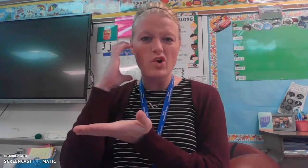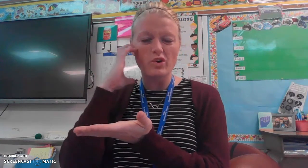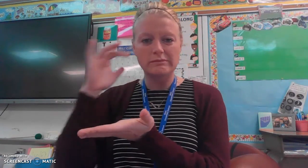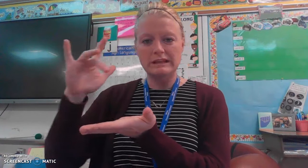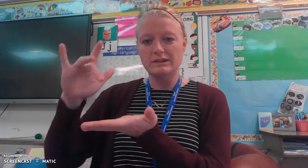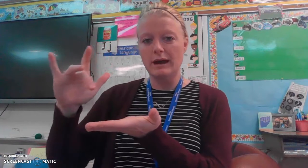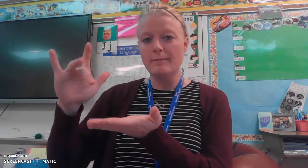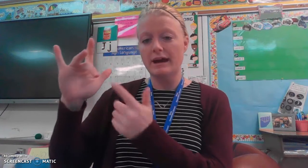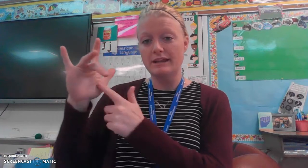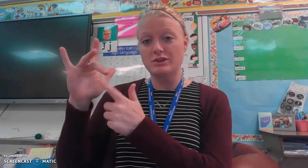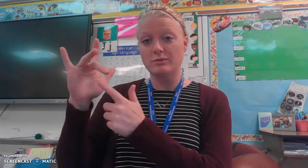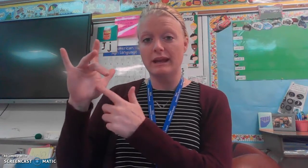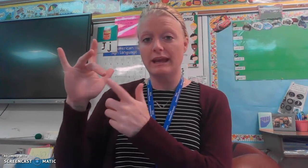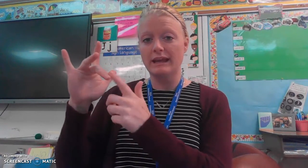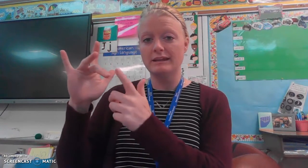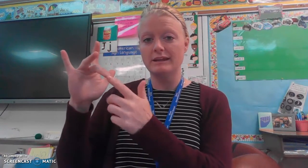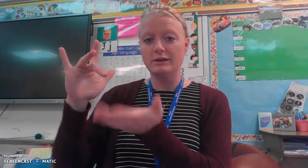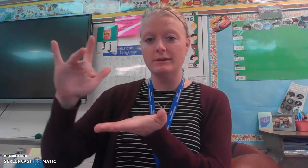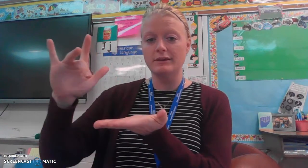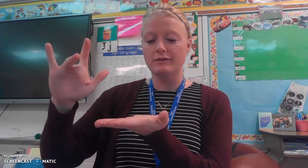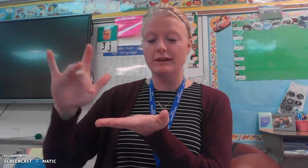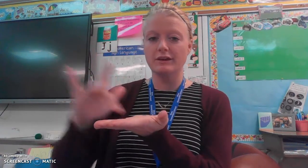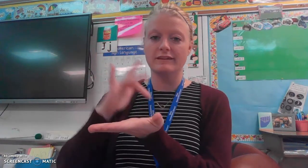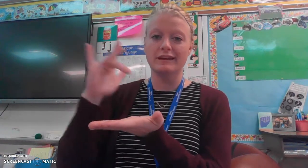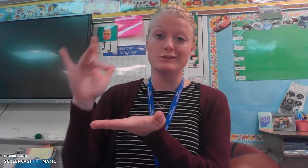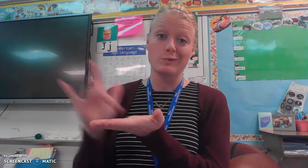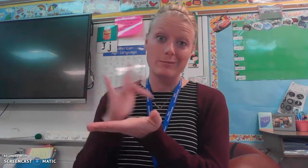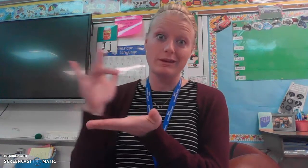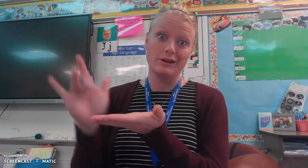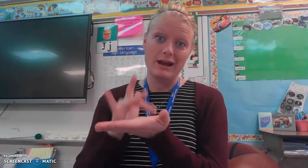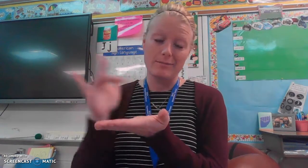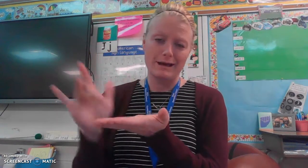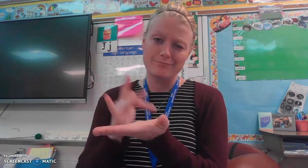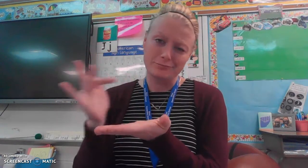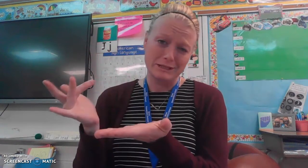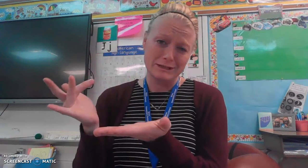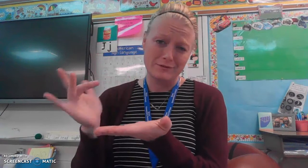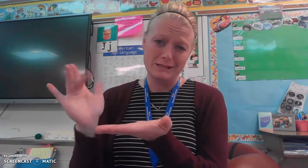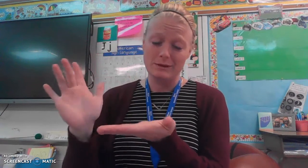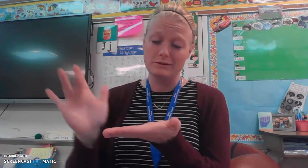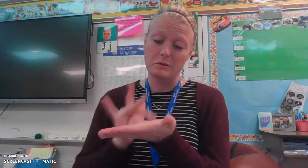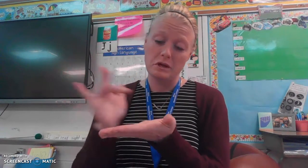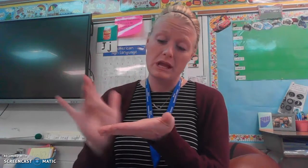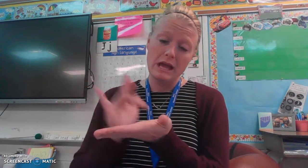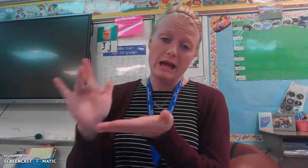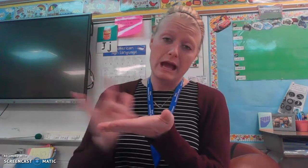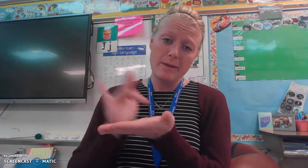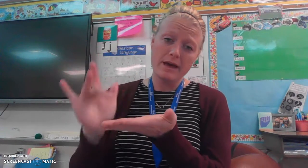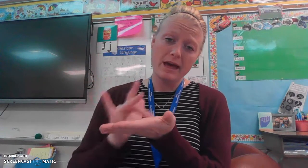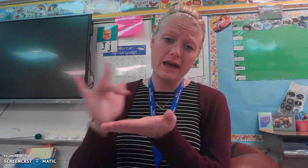phone. So iPad is your right hand, your middle finger. It's like you're swiping your iPad. Pretty self-explanatory.